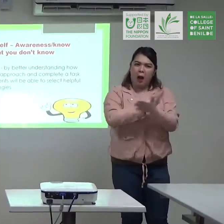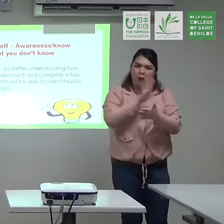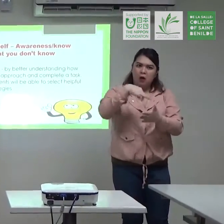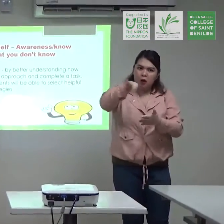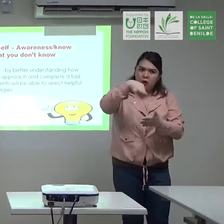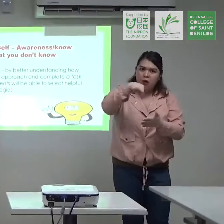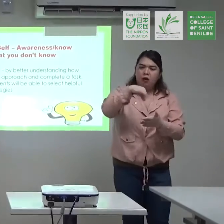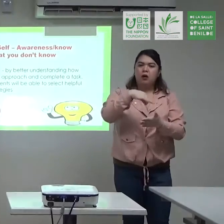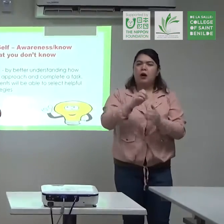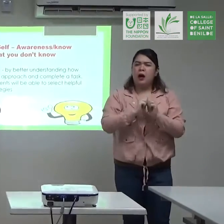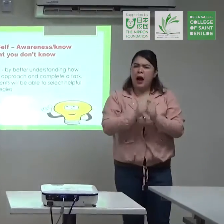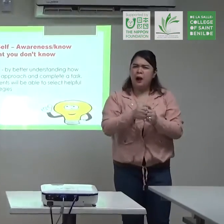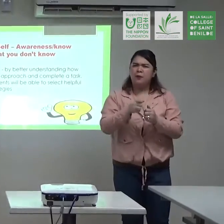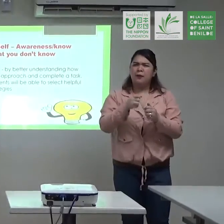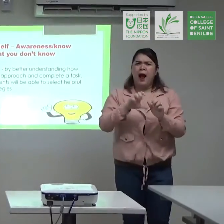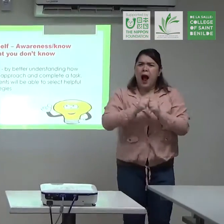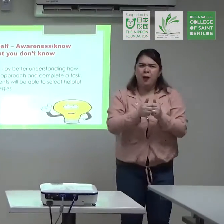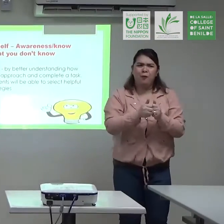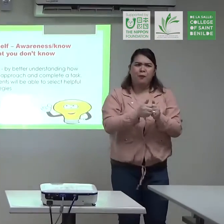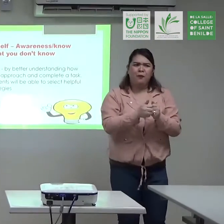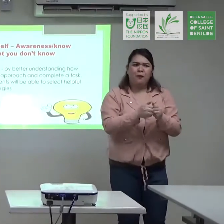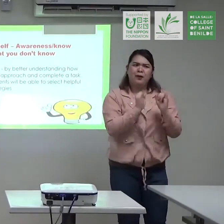think about how to go about